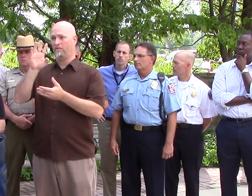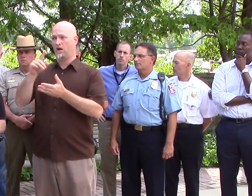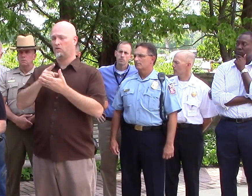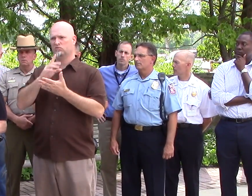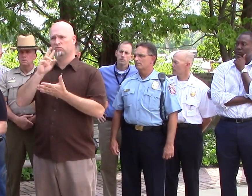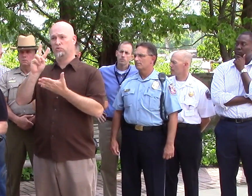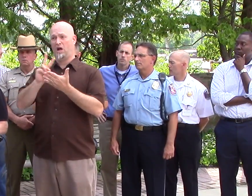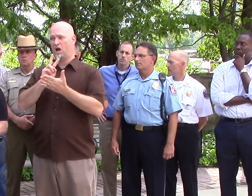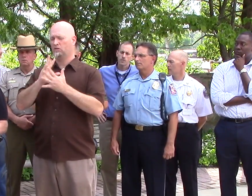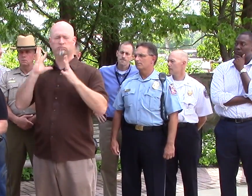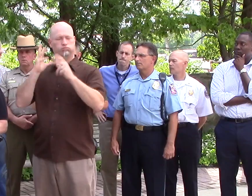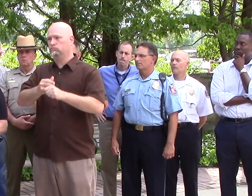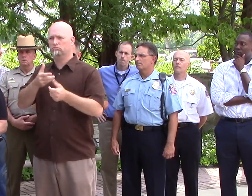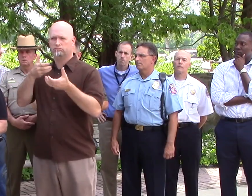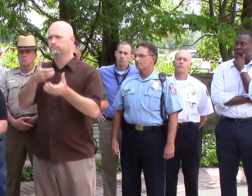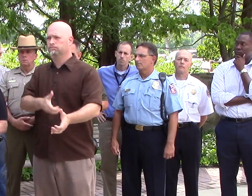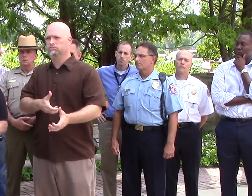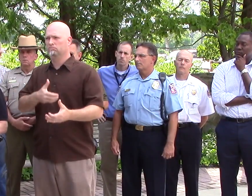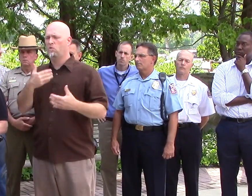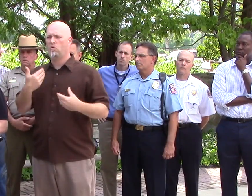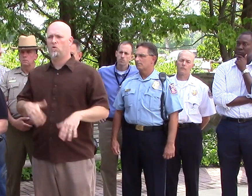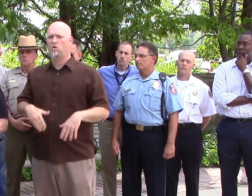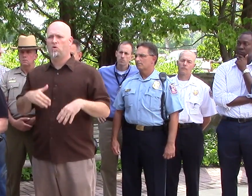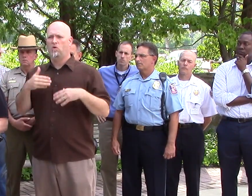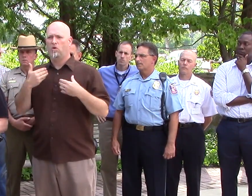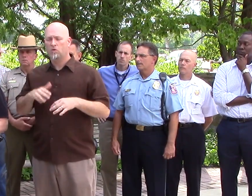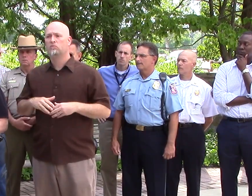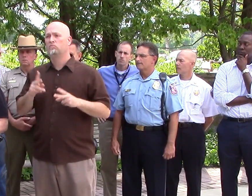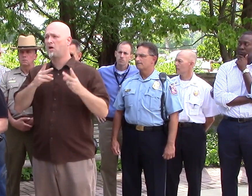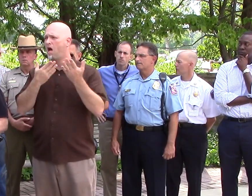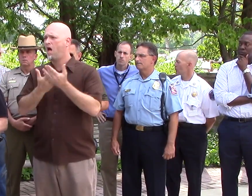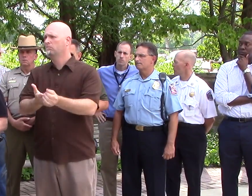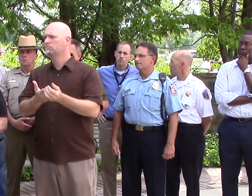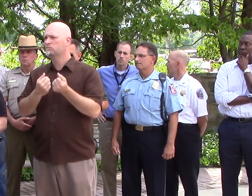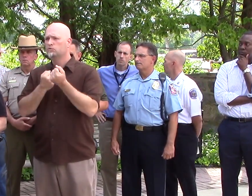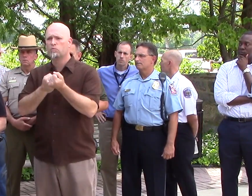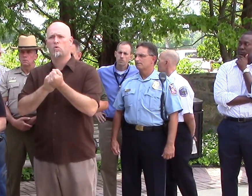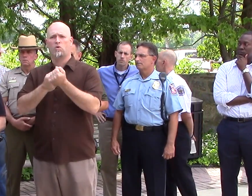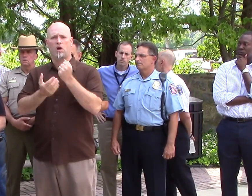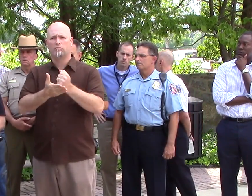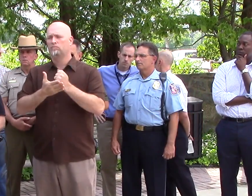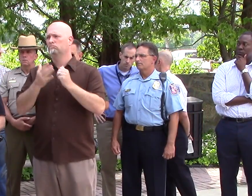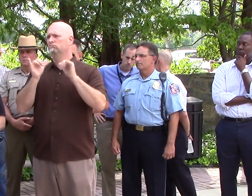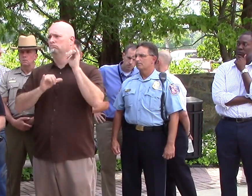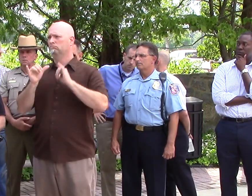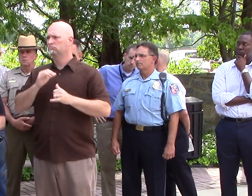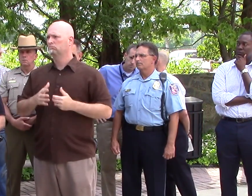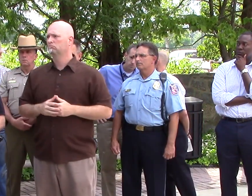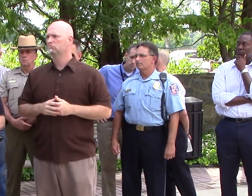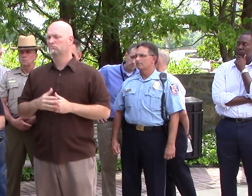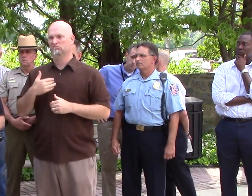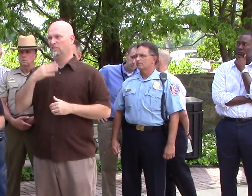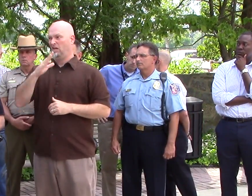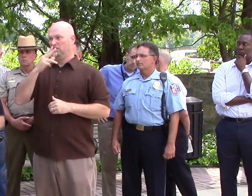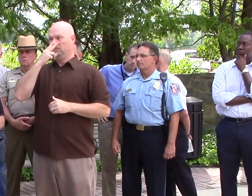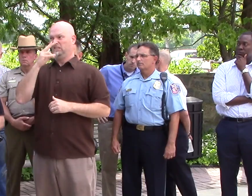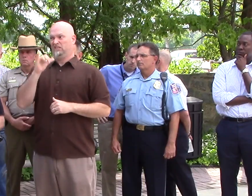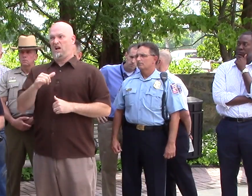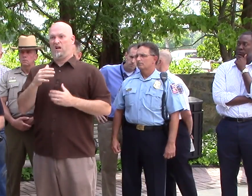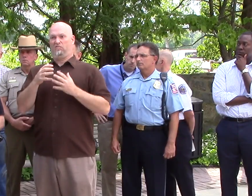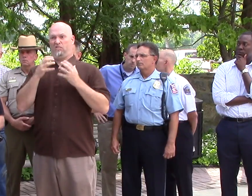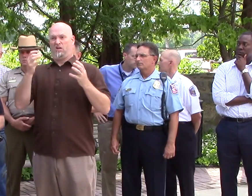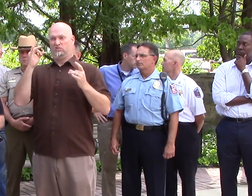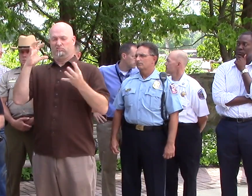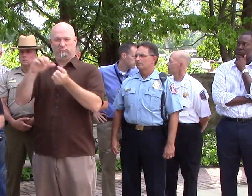support by the residents and the businesses down in Ellicott City. We've never seen such devastation. I've lived in Howard County well over 50